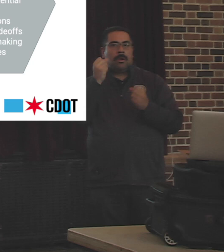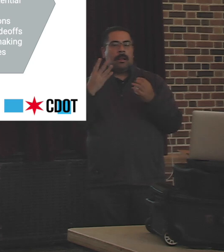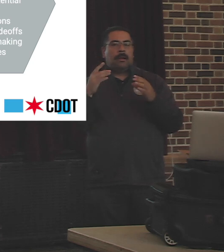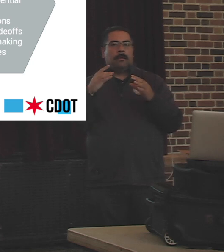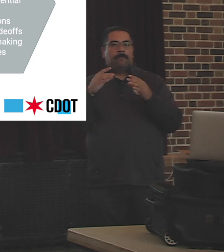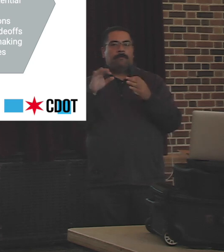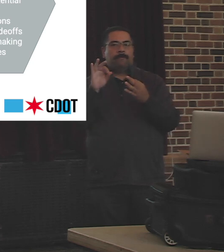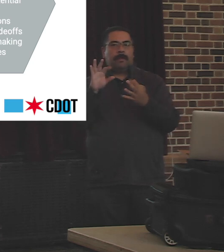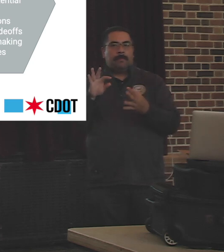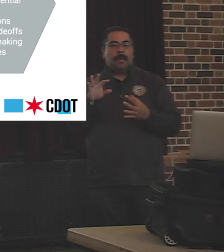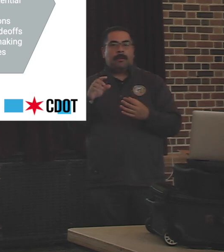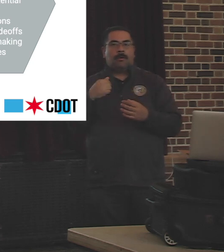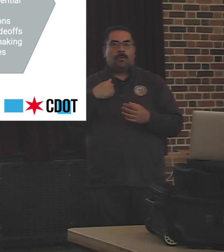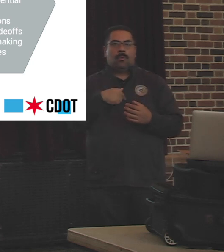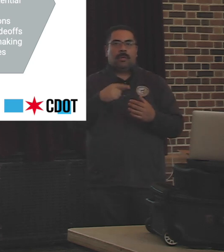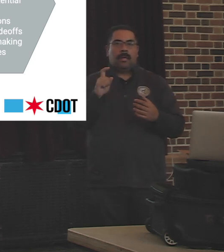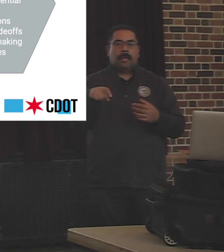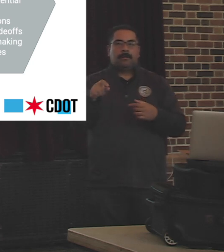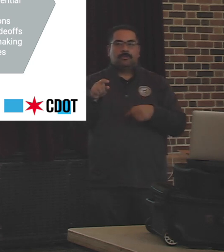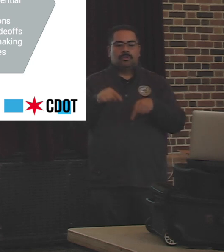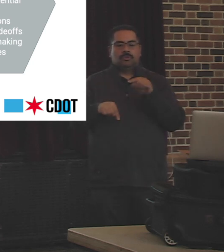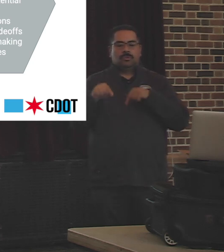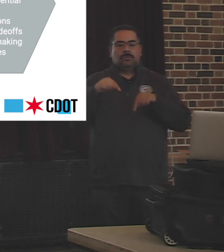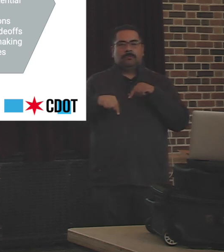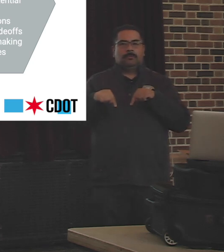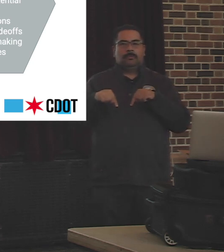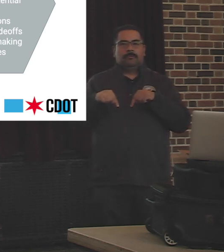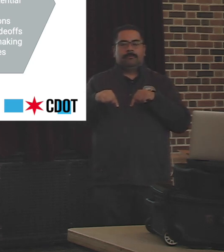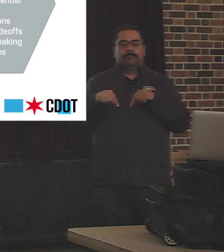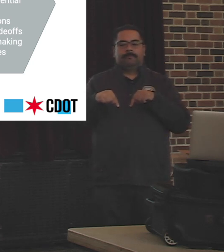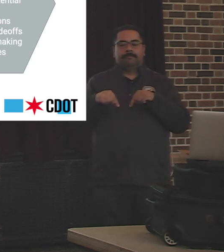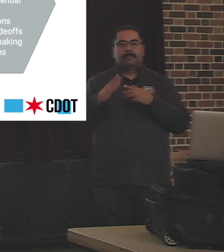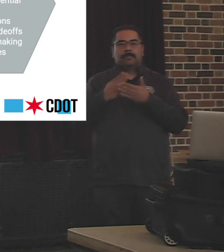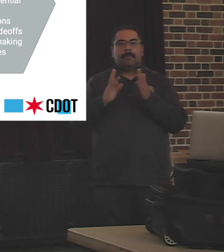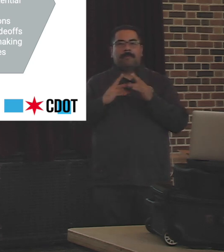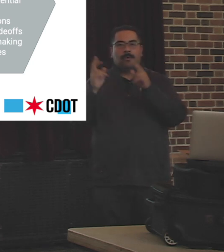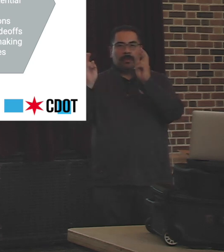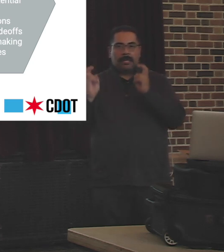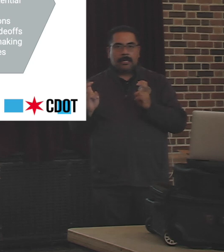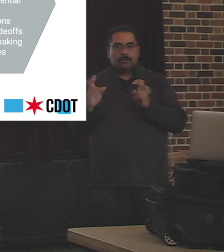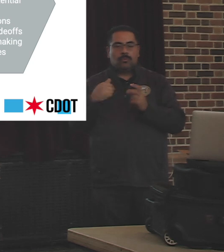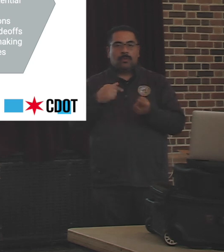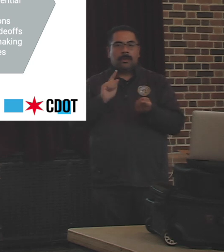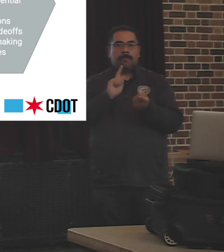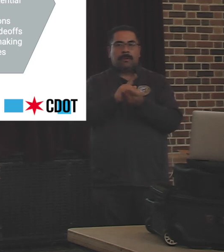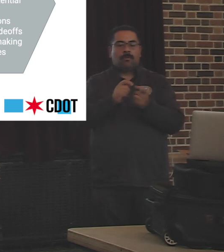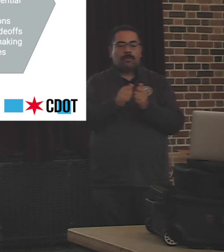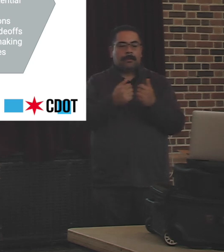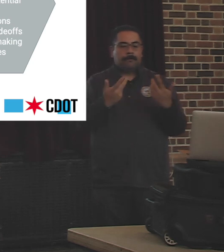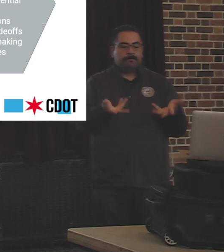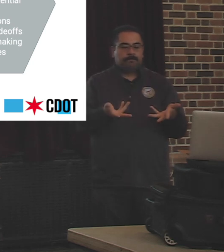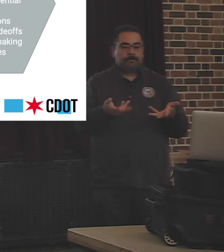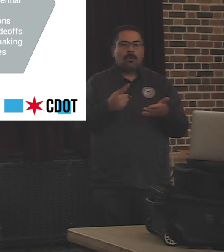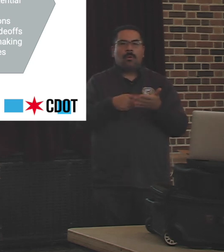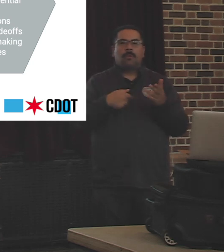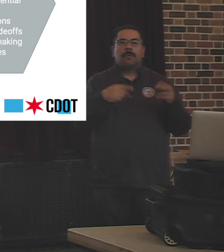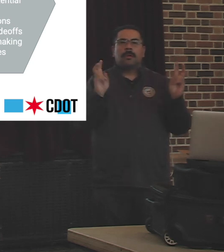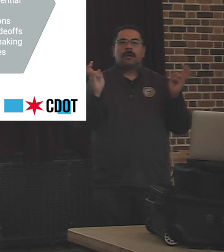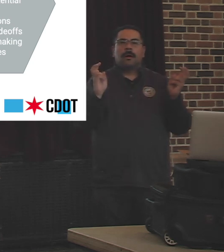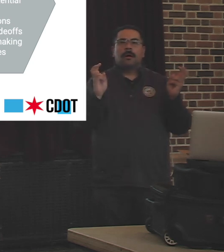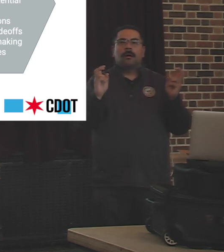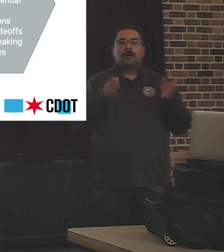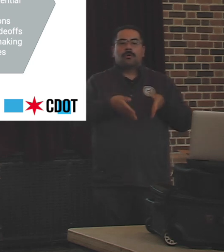in that workshop, so we had to revisit some of our themes, and we met with what we call